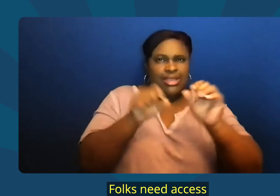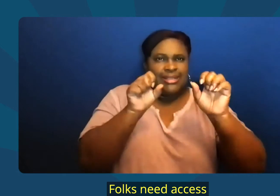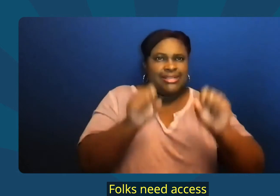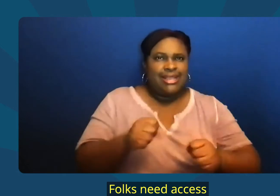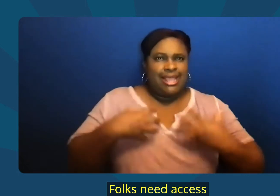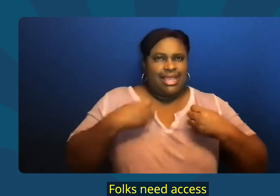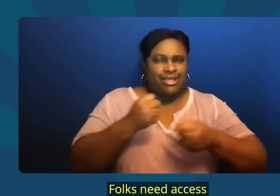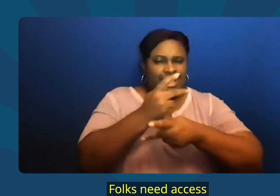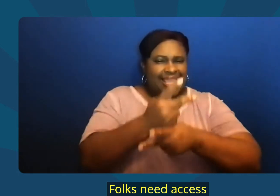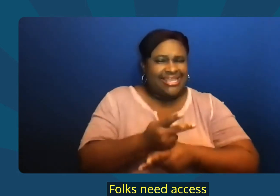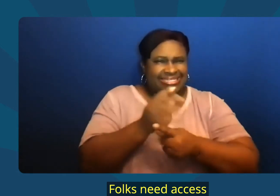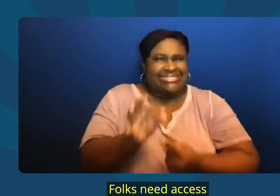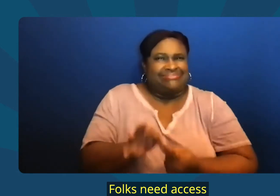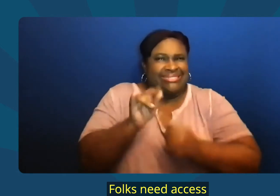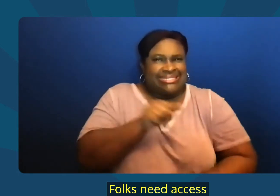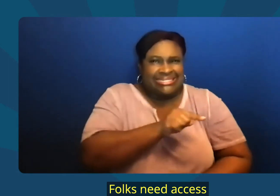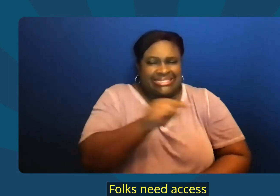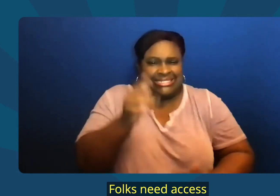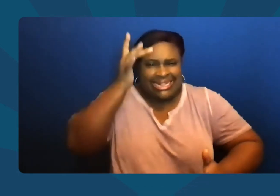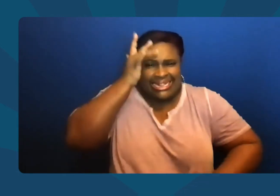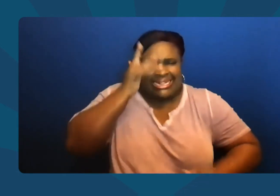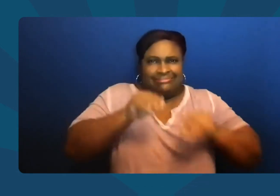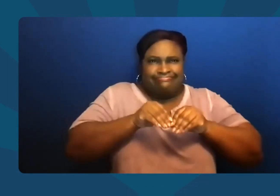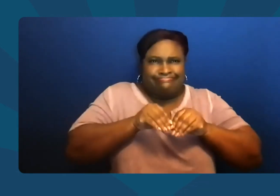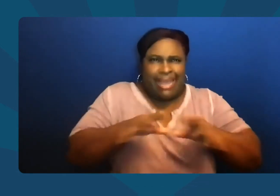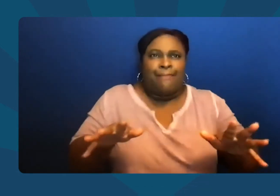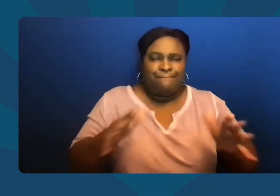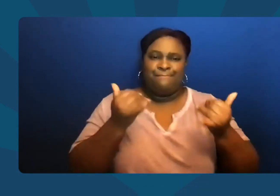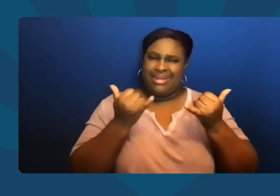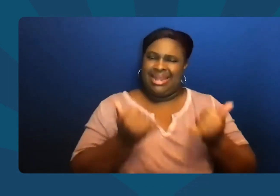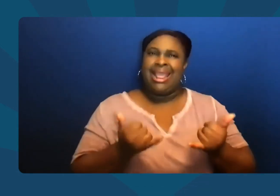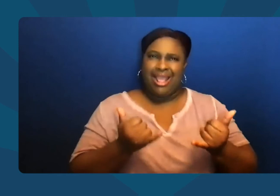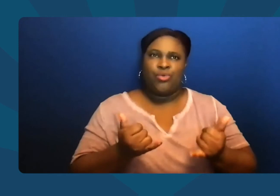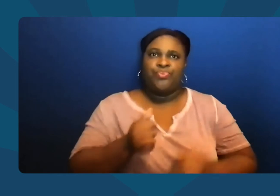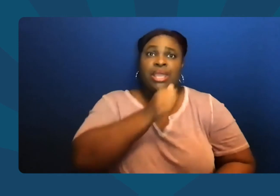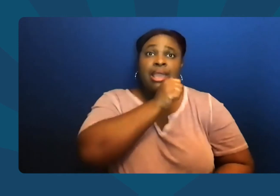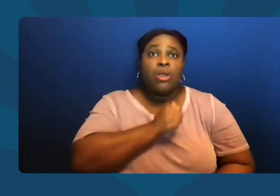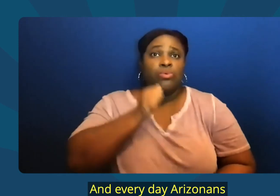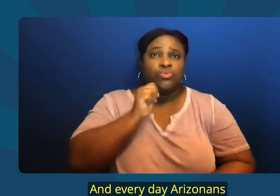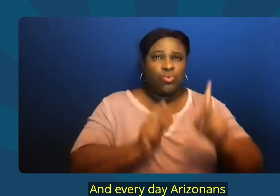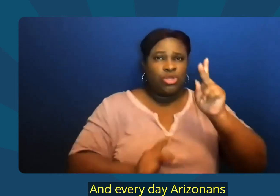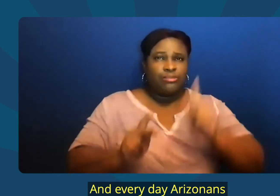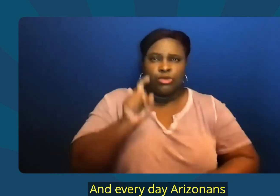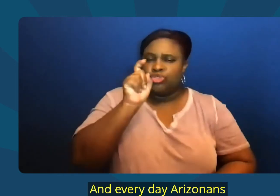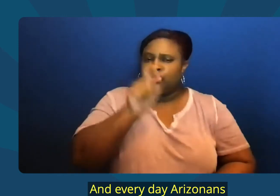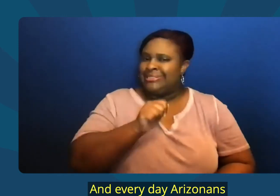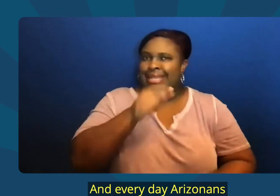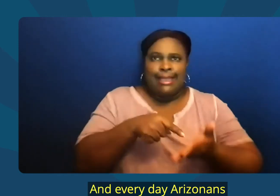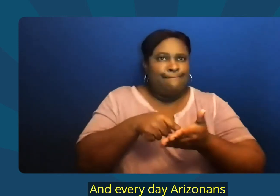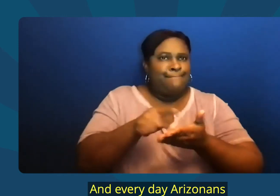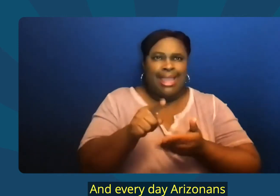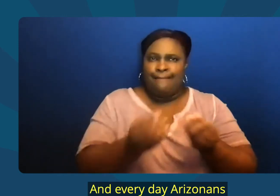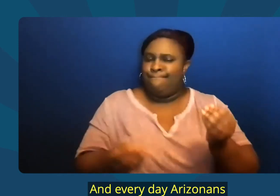Folks need access to affordable health care, especially during a pandemic. And everyday